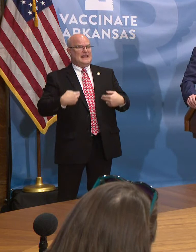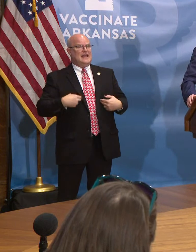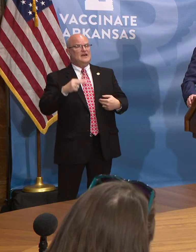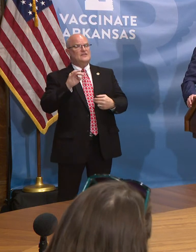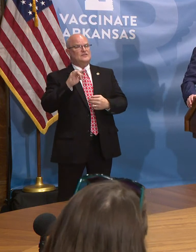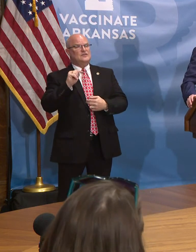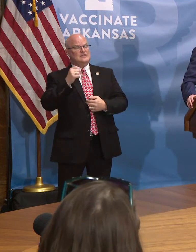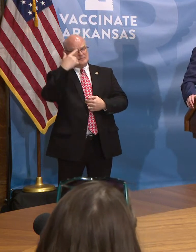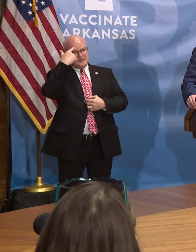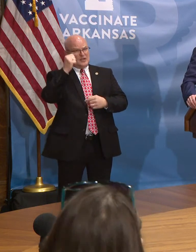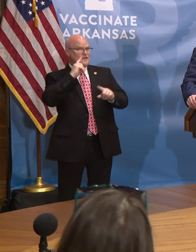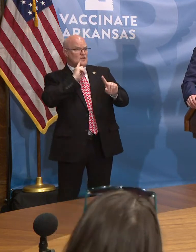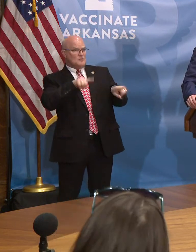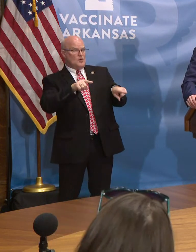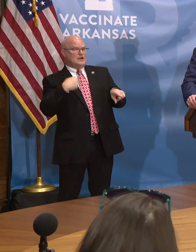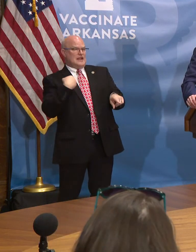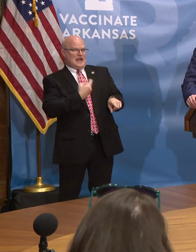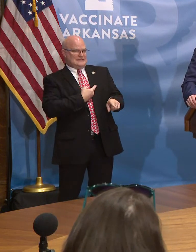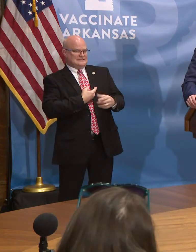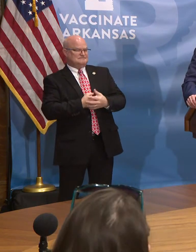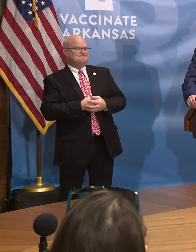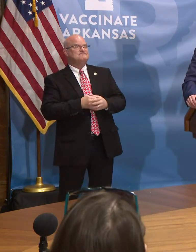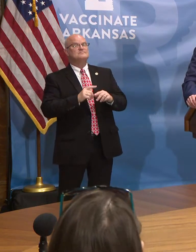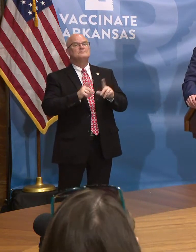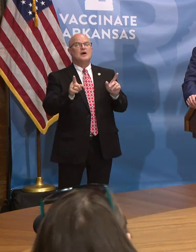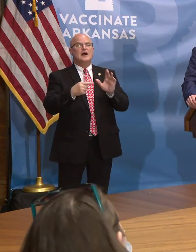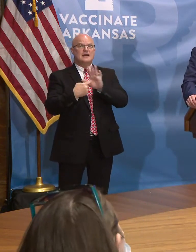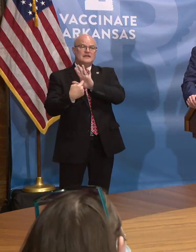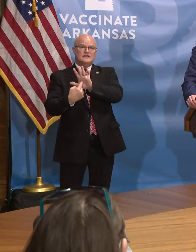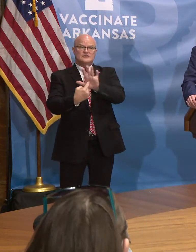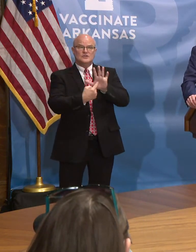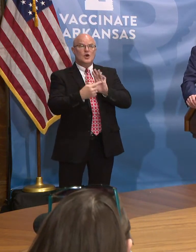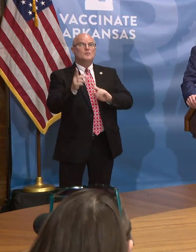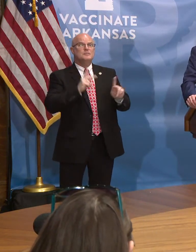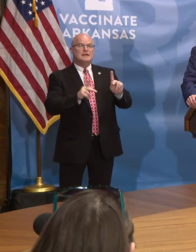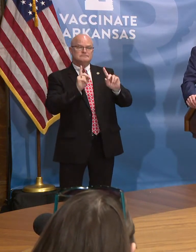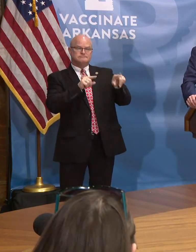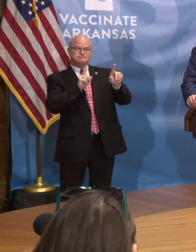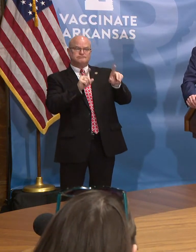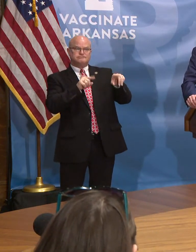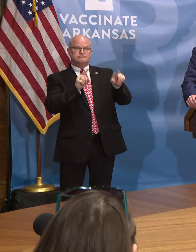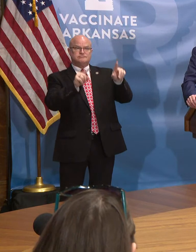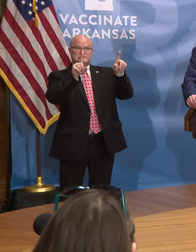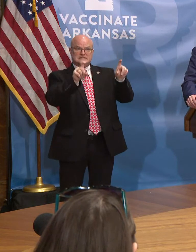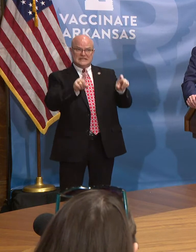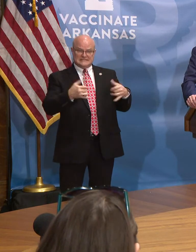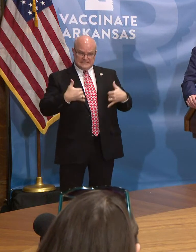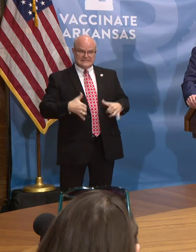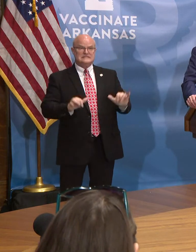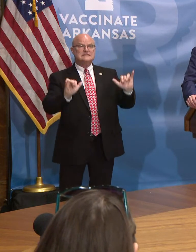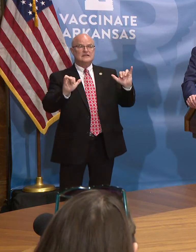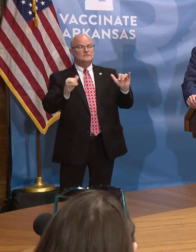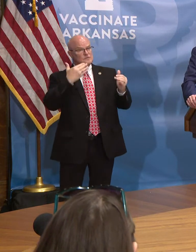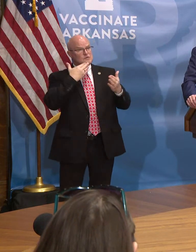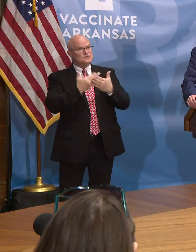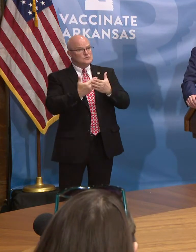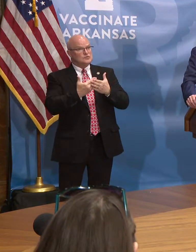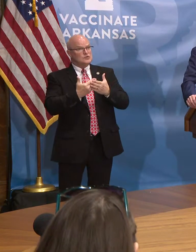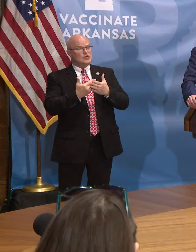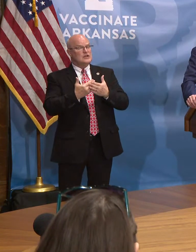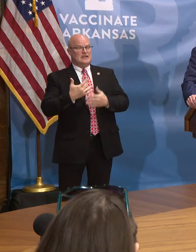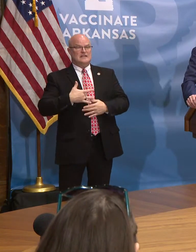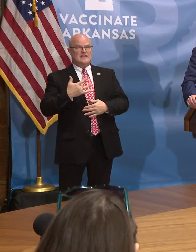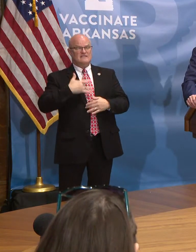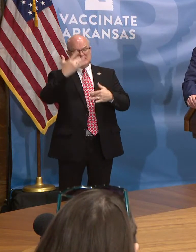units, because they're reported to us. But it shows that people are going in to be tested, which is good. They